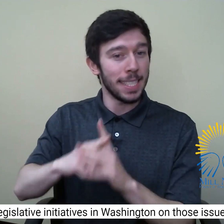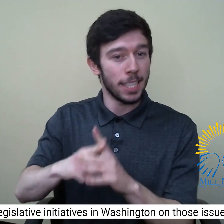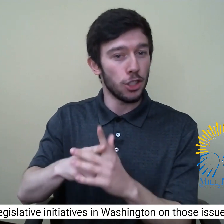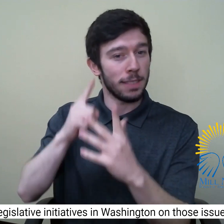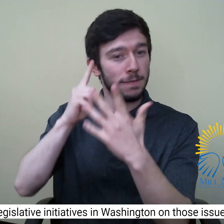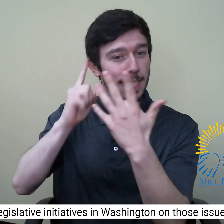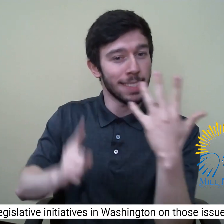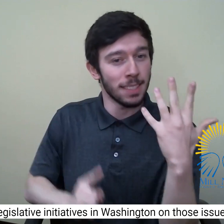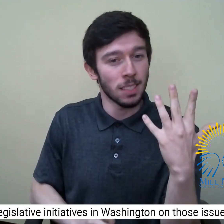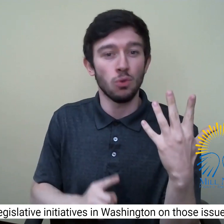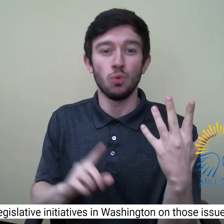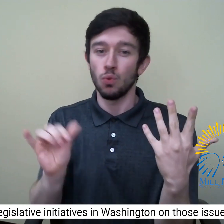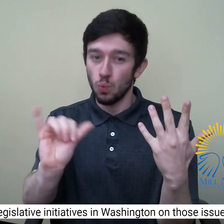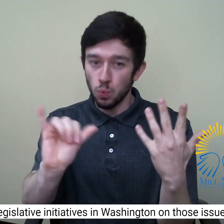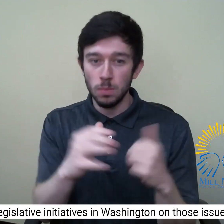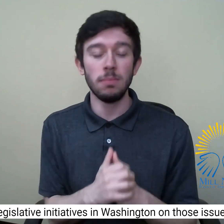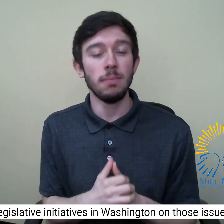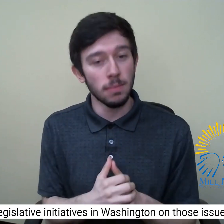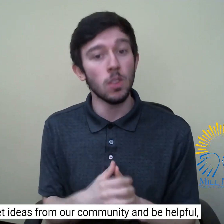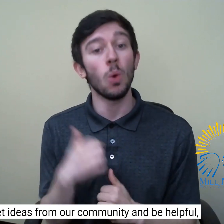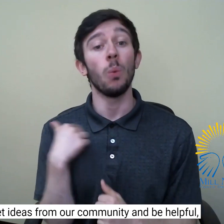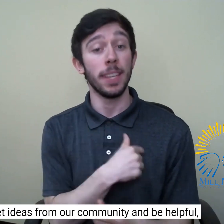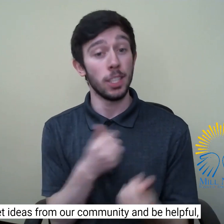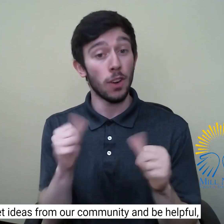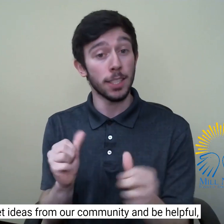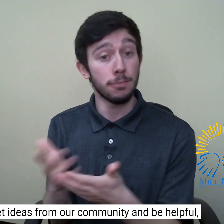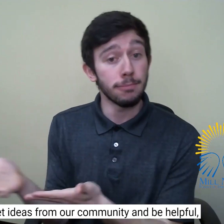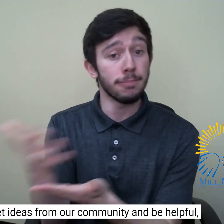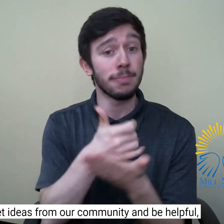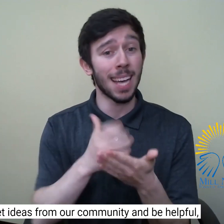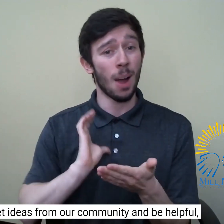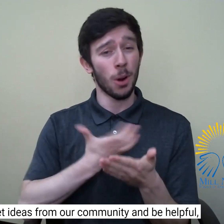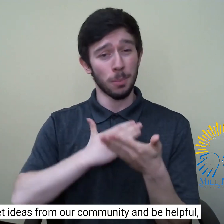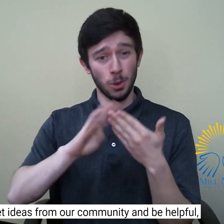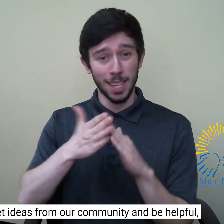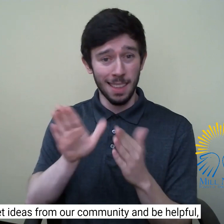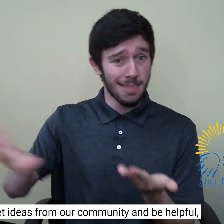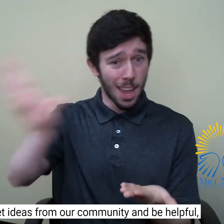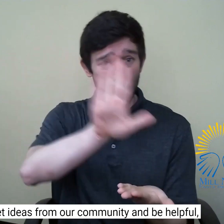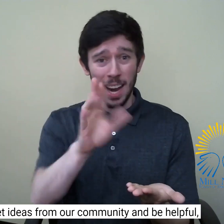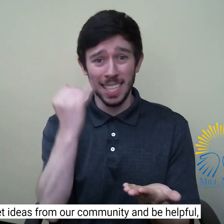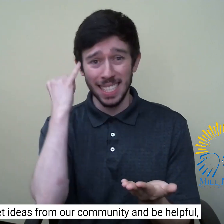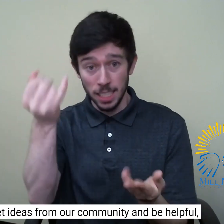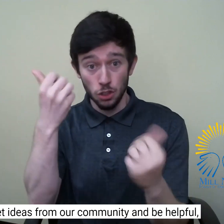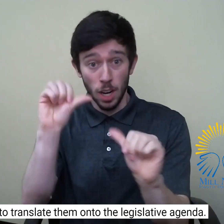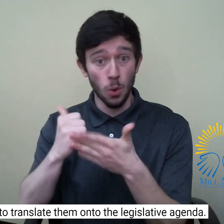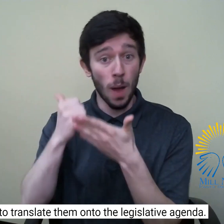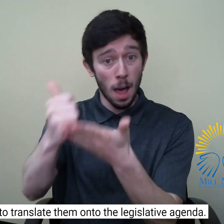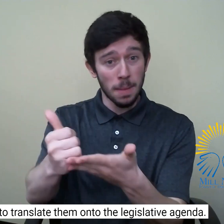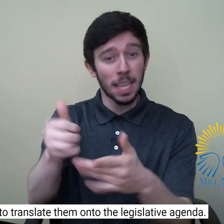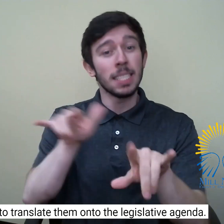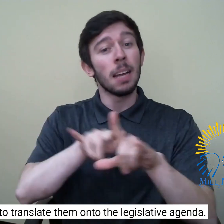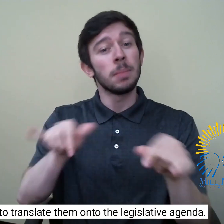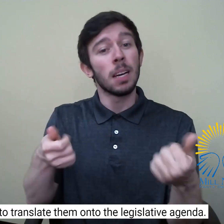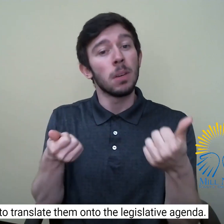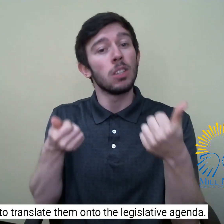initiatives in Washington on those issues. So we try to get ideas from our community and be helpful, and then we try to translate them onto